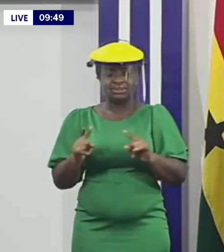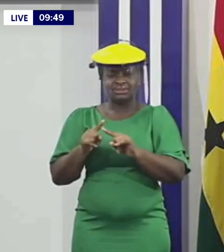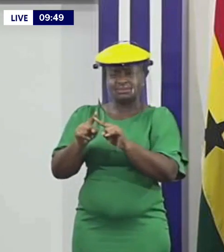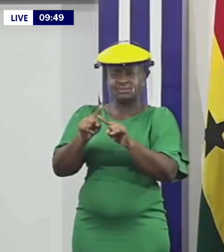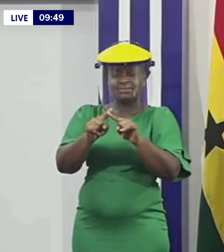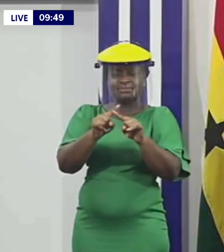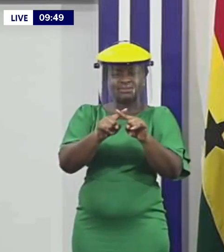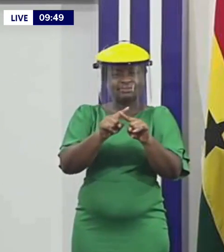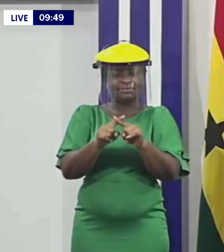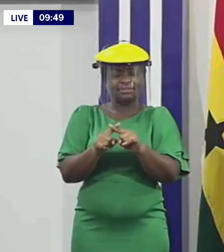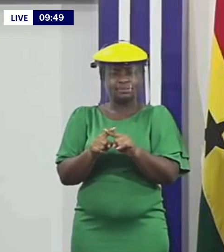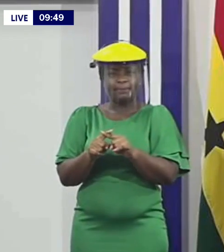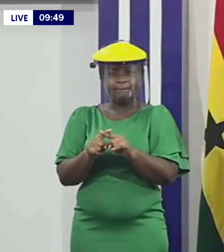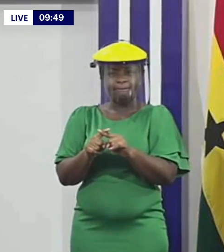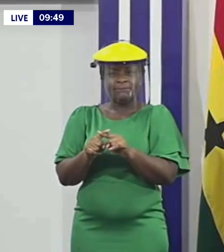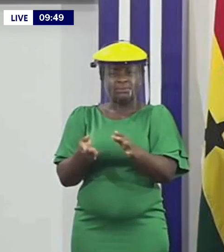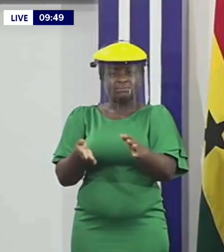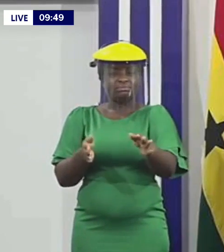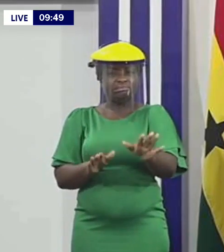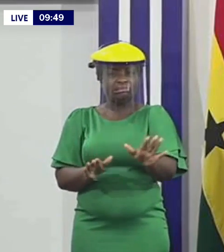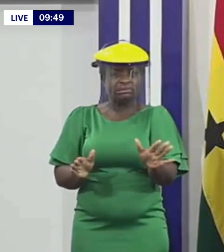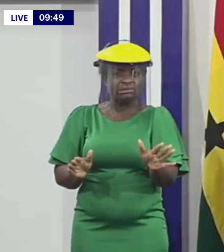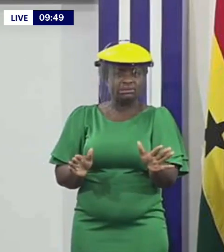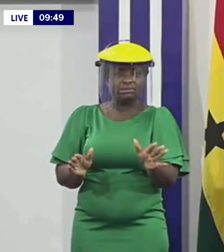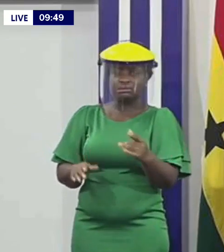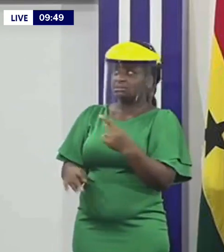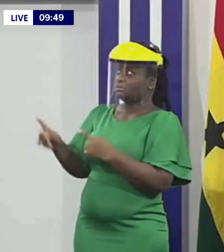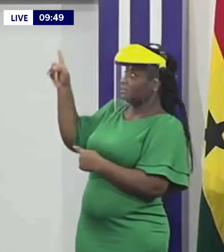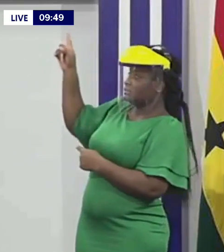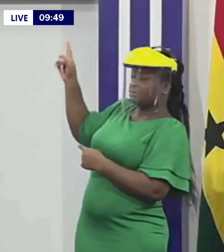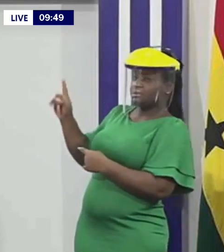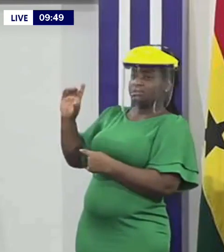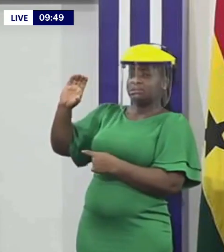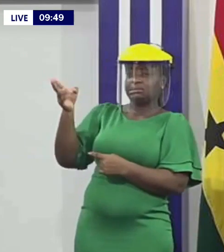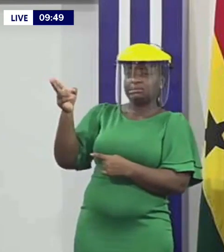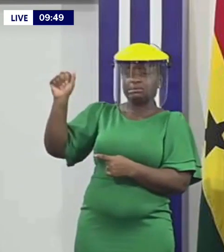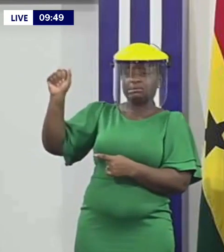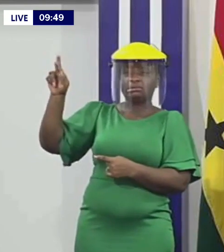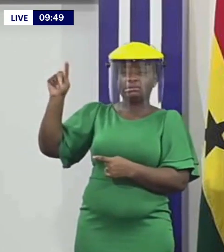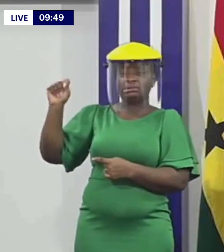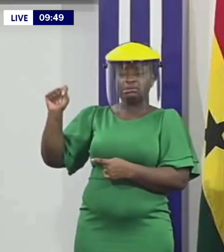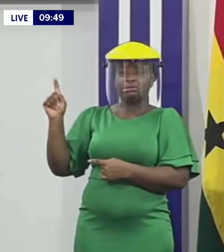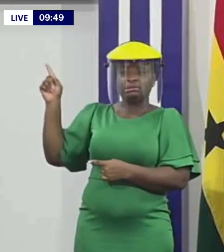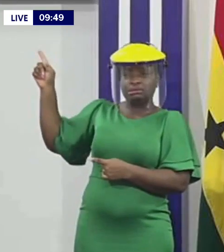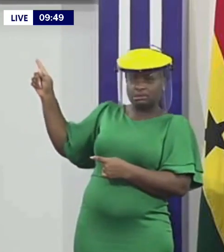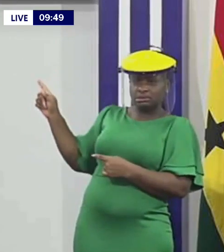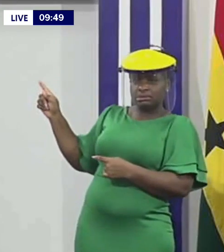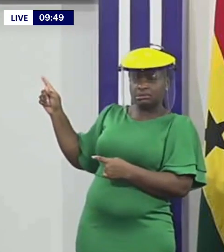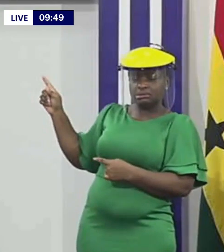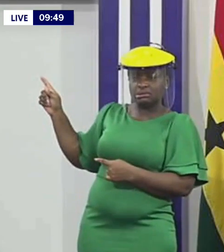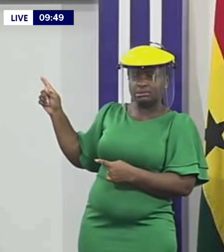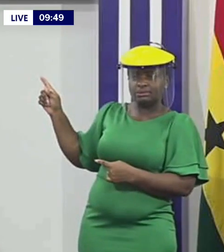various deaths. And the chart here, next one. Yes, the